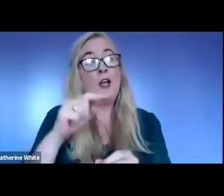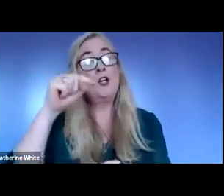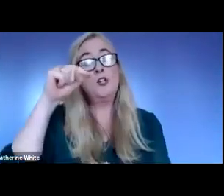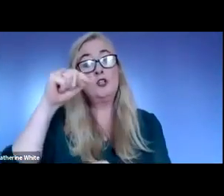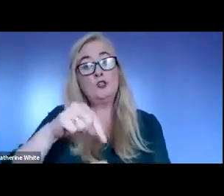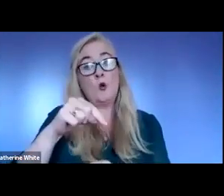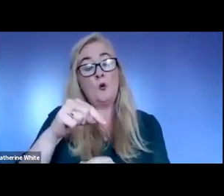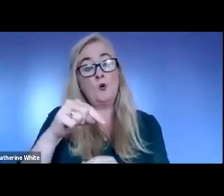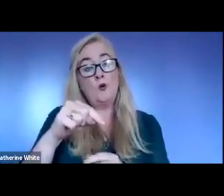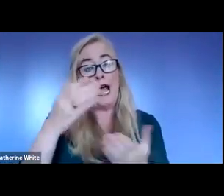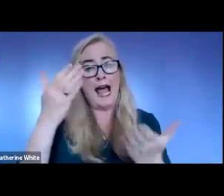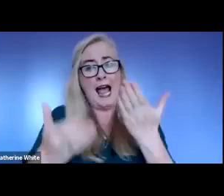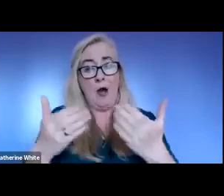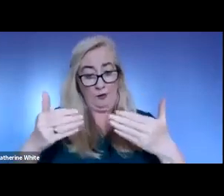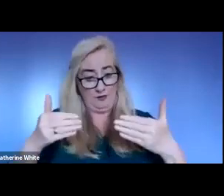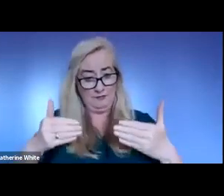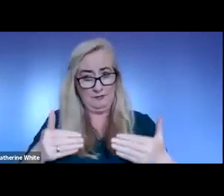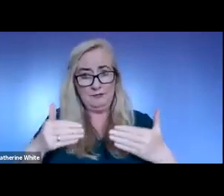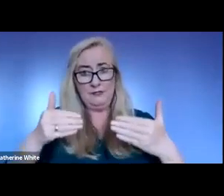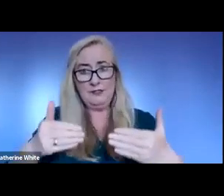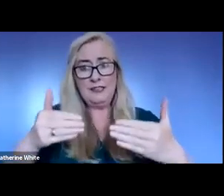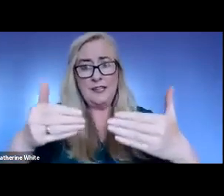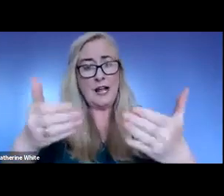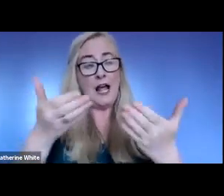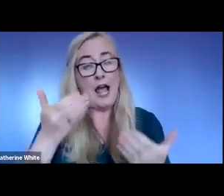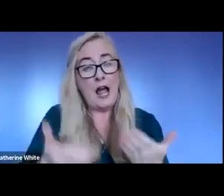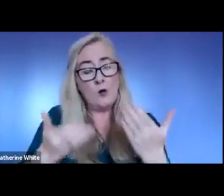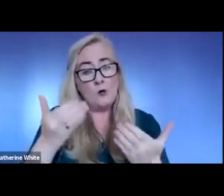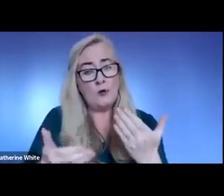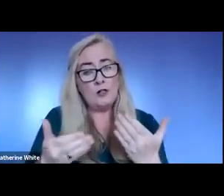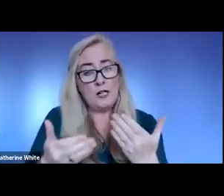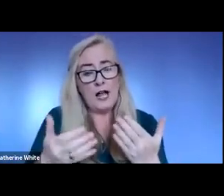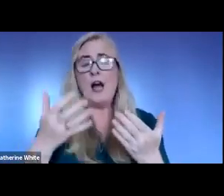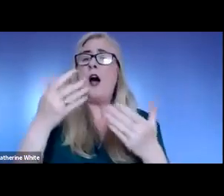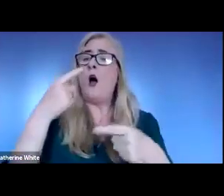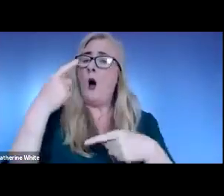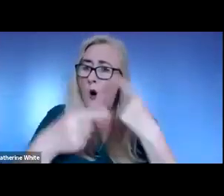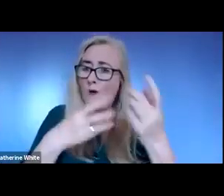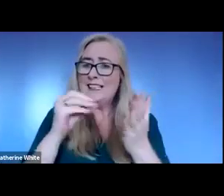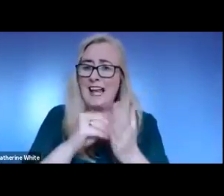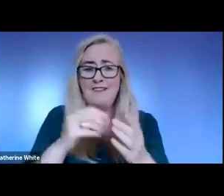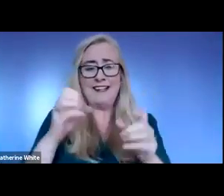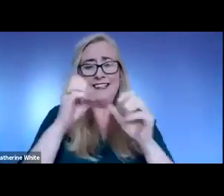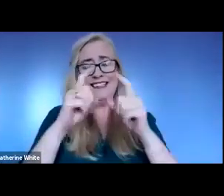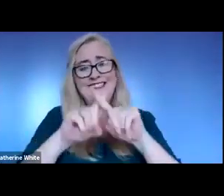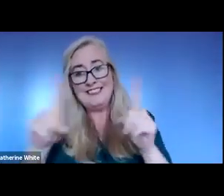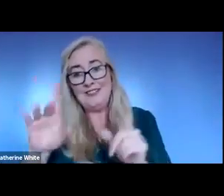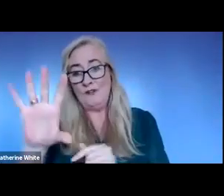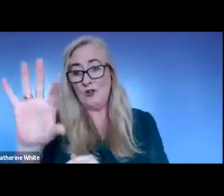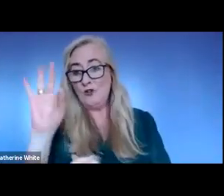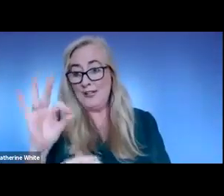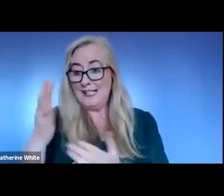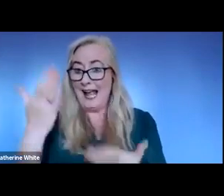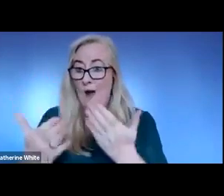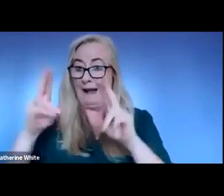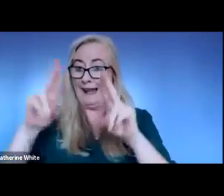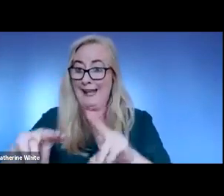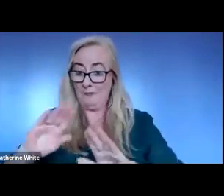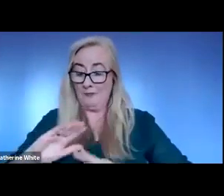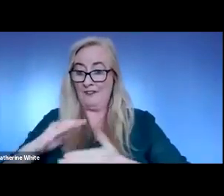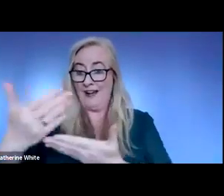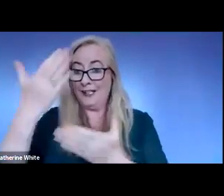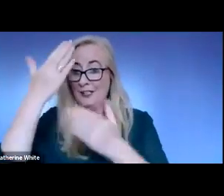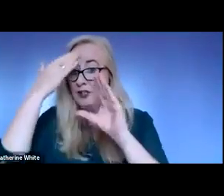just in terms of how we go forward, there have always been alternatives in relation to how we could do education and how we could set